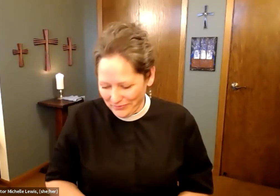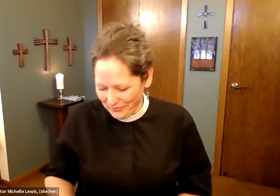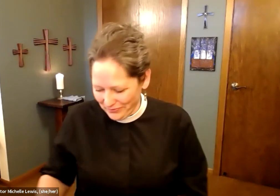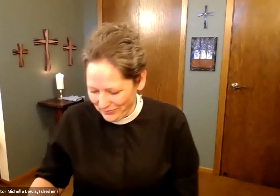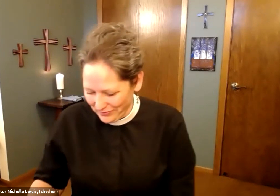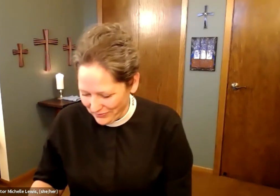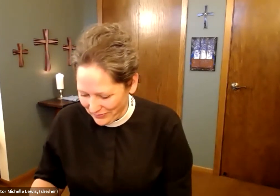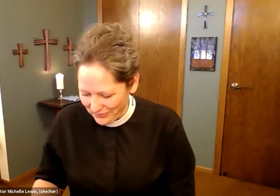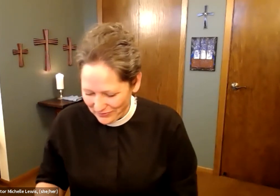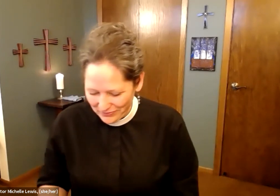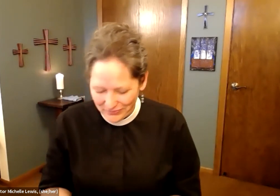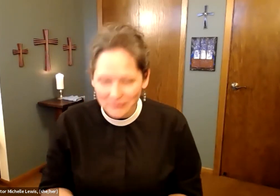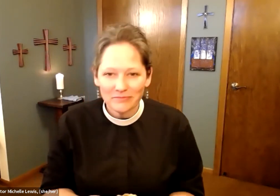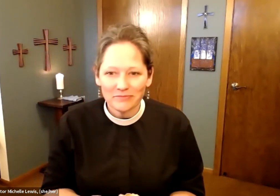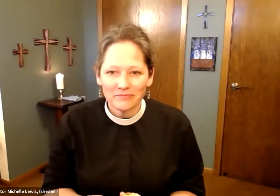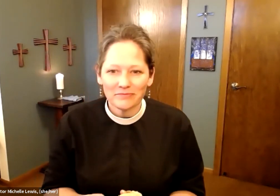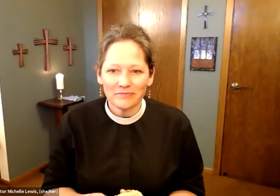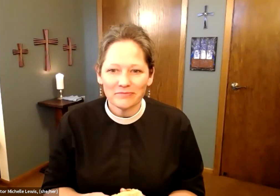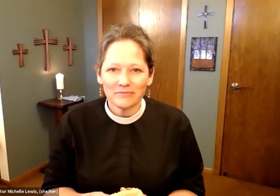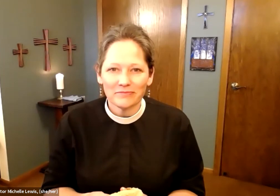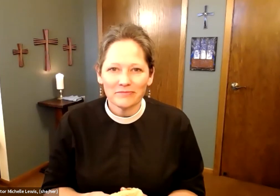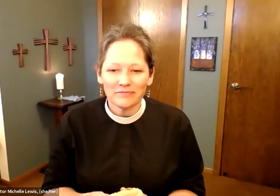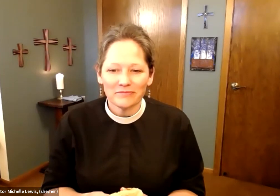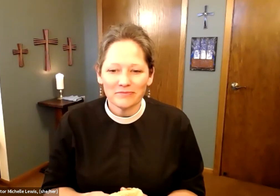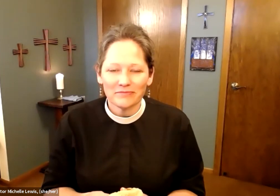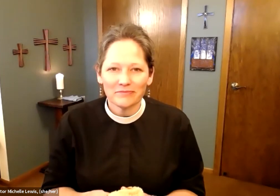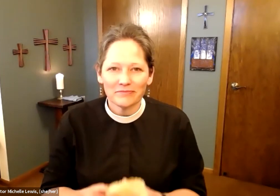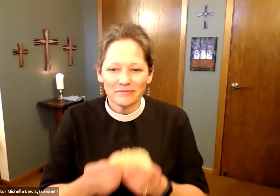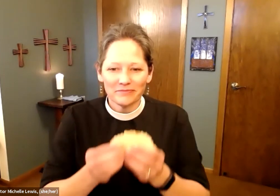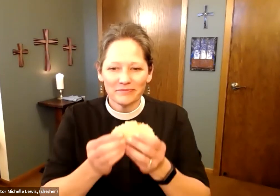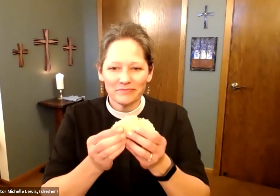If you're by yourself, I will administer the bread and the cup for you at home.